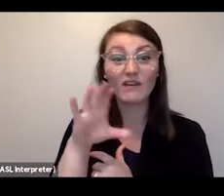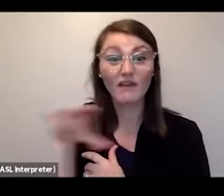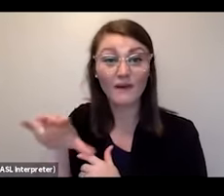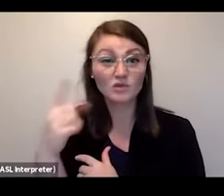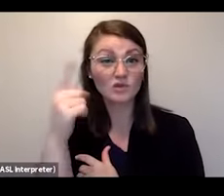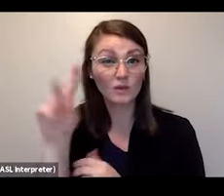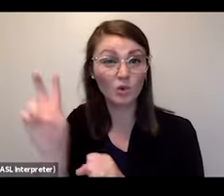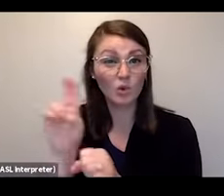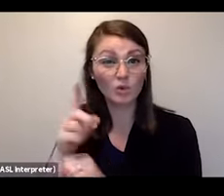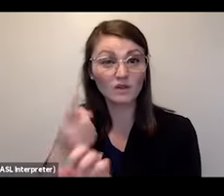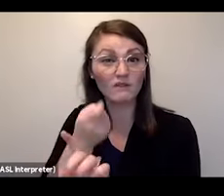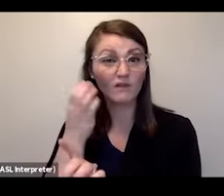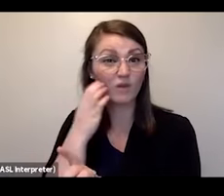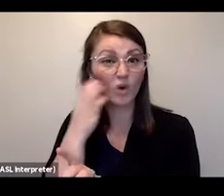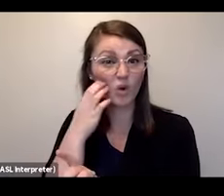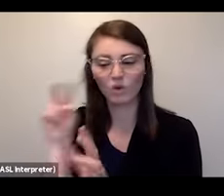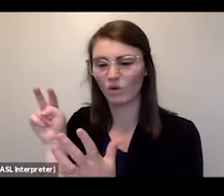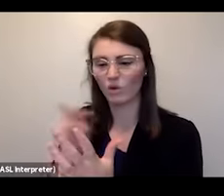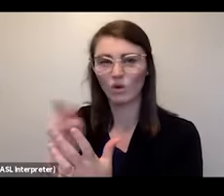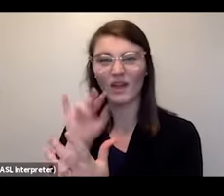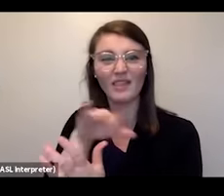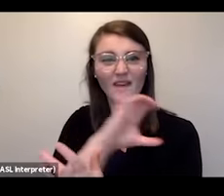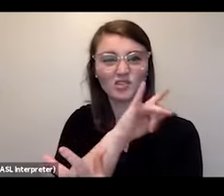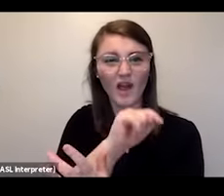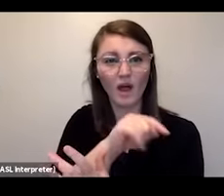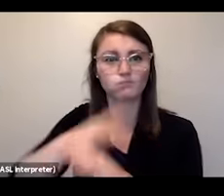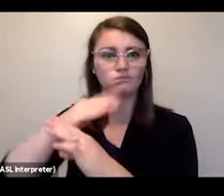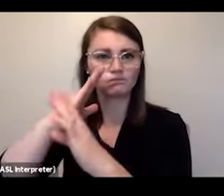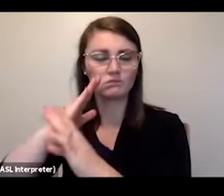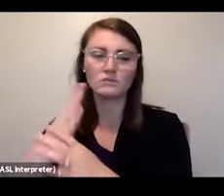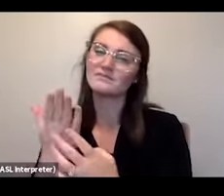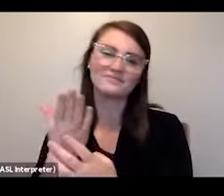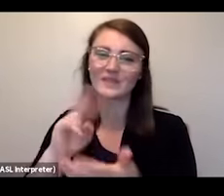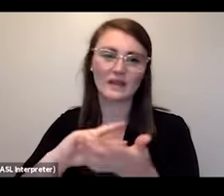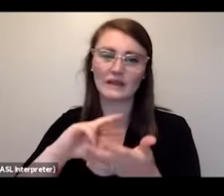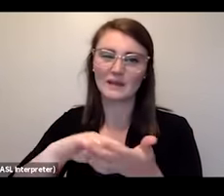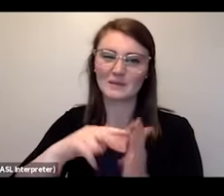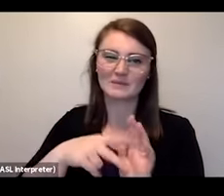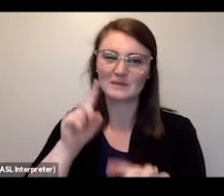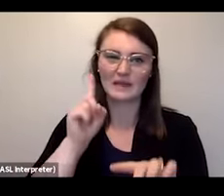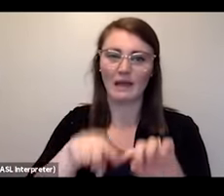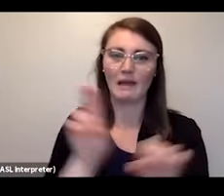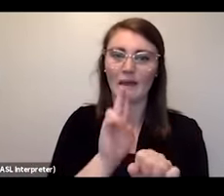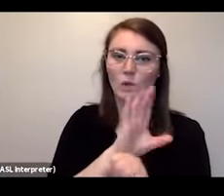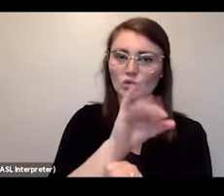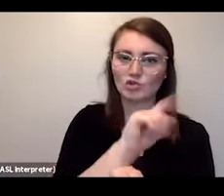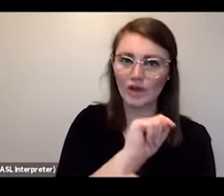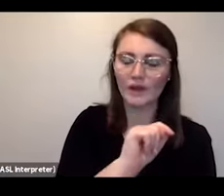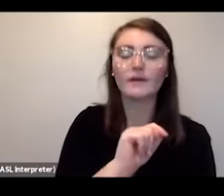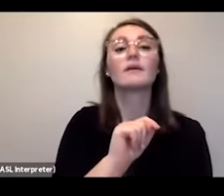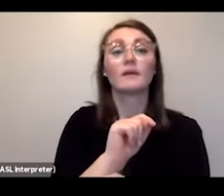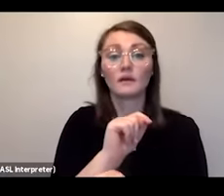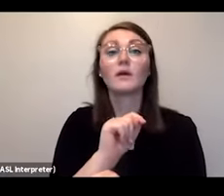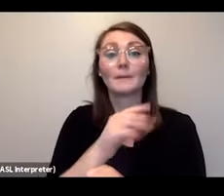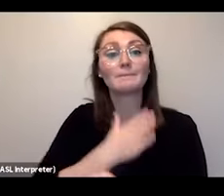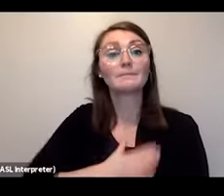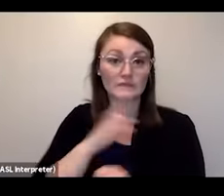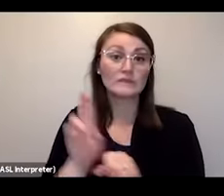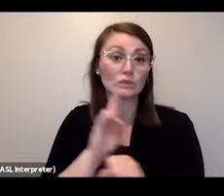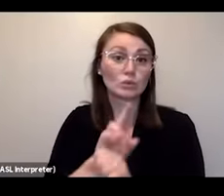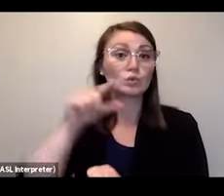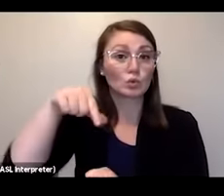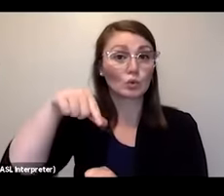mobile devices. Because of this, the chat will only be turned on during breaks when no one is speaking. At all other times, we encourage